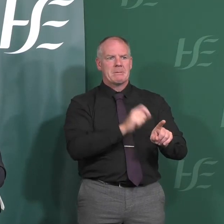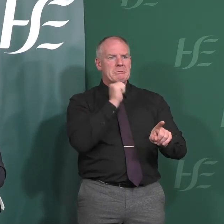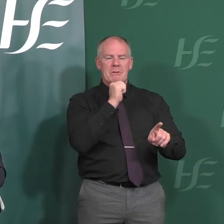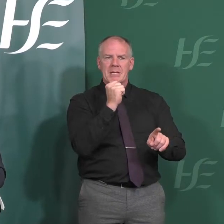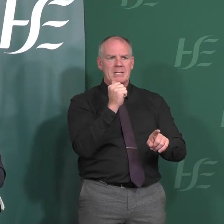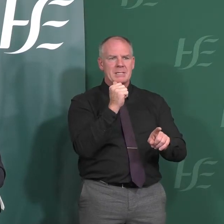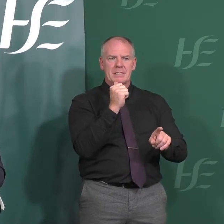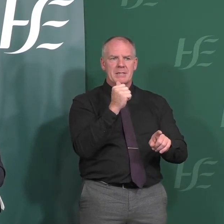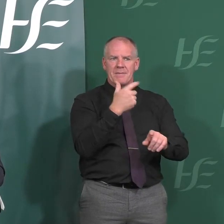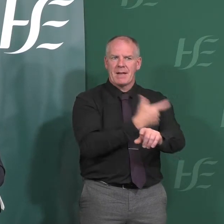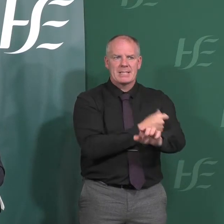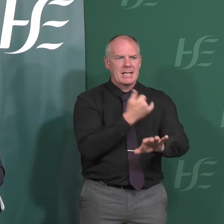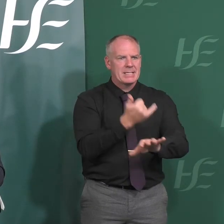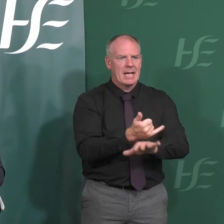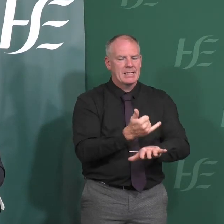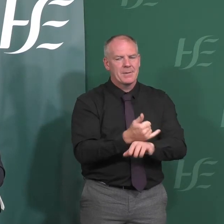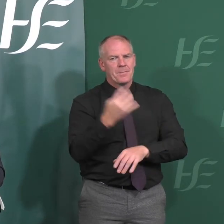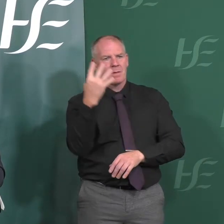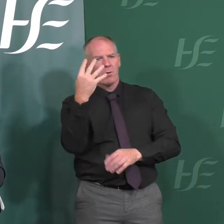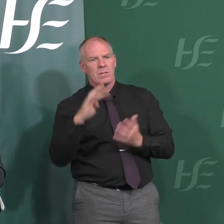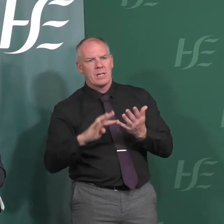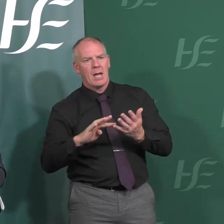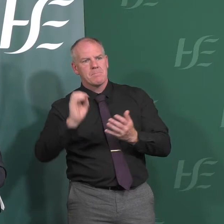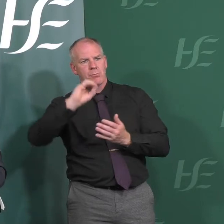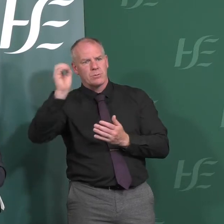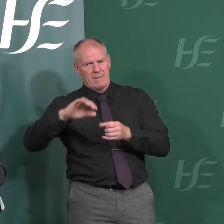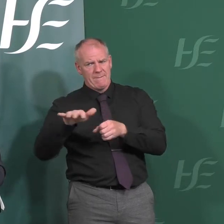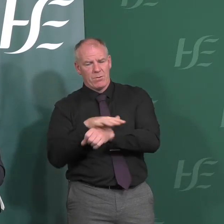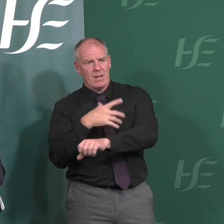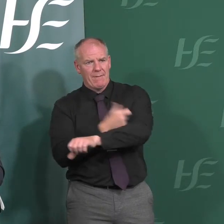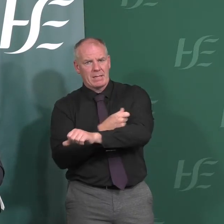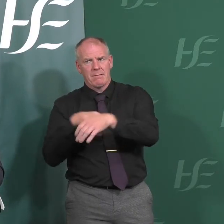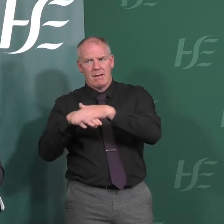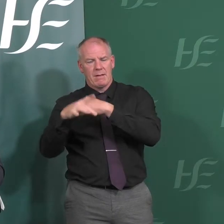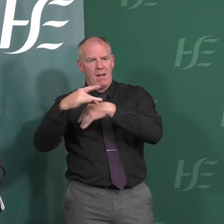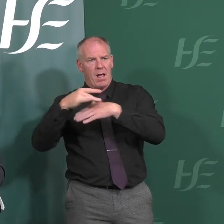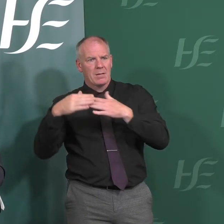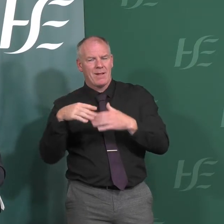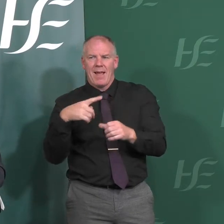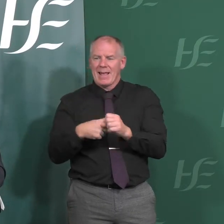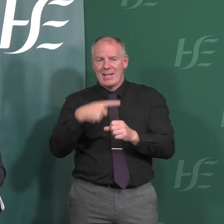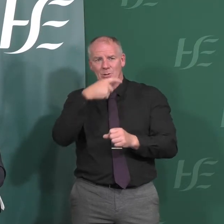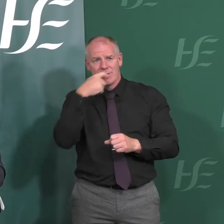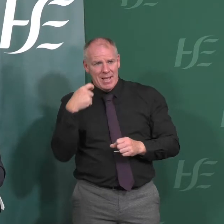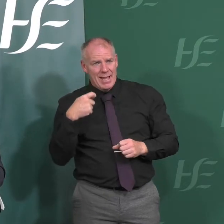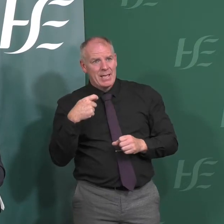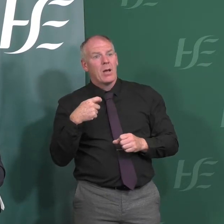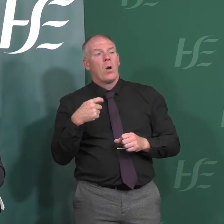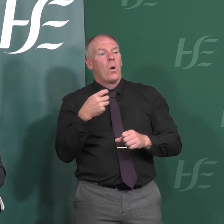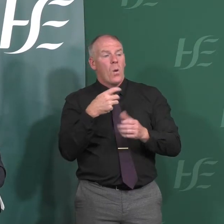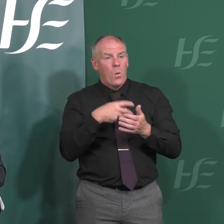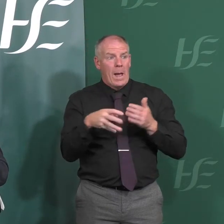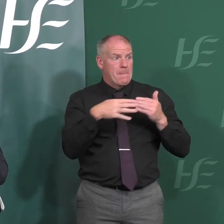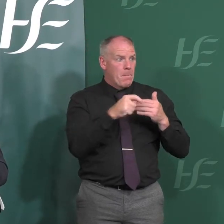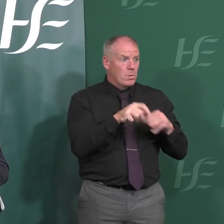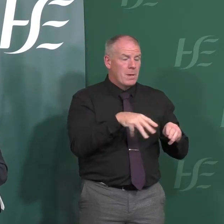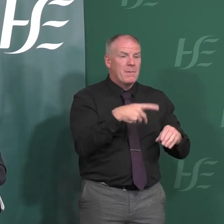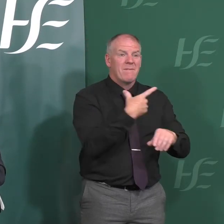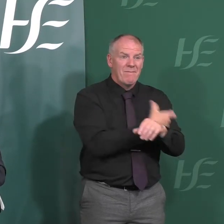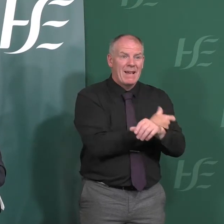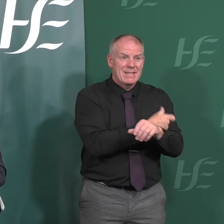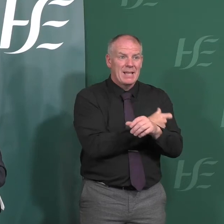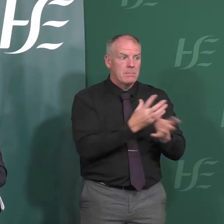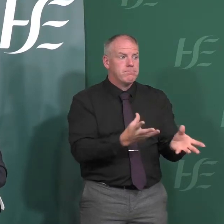been vaccinated. And 49% are fully vaccinated. And again, make the point, we do expect to see those proportions rise as more